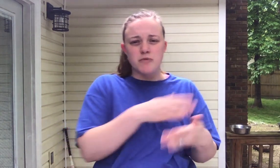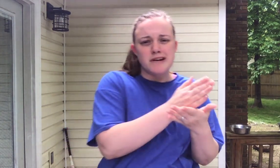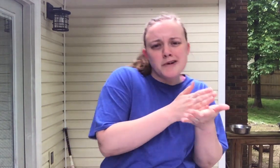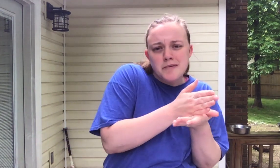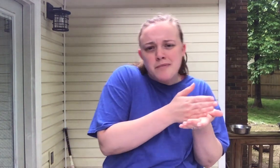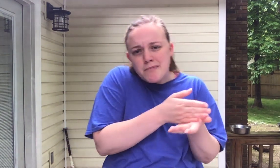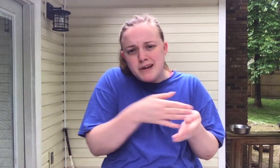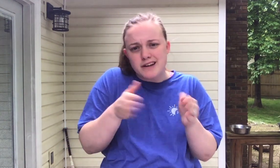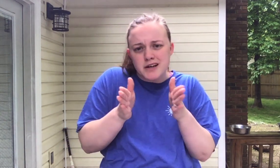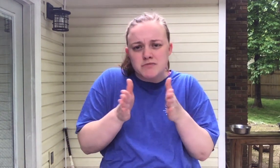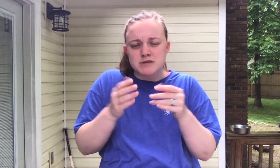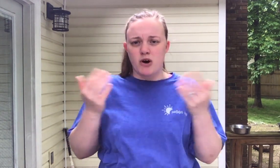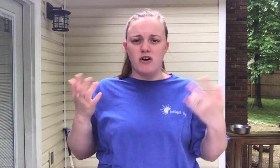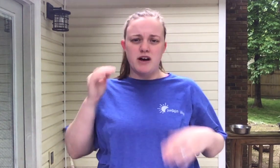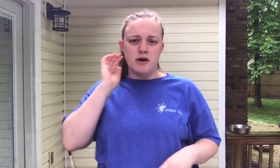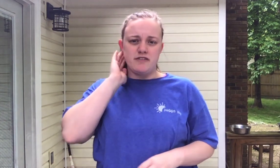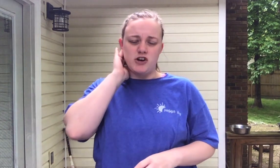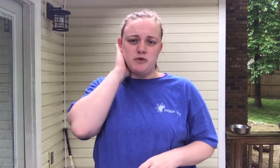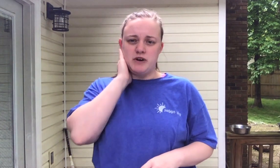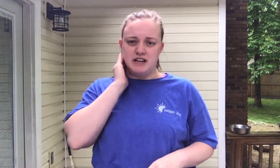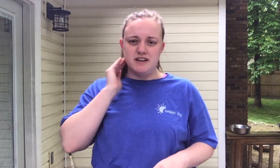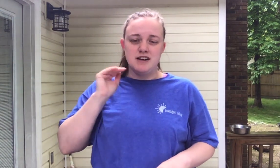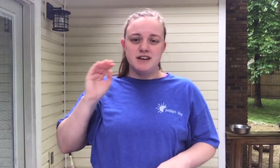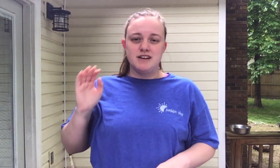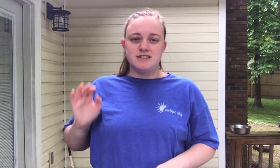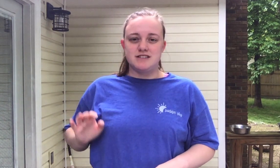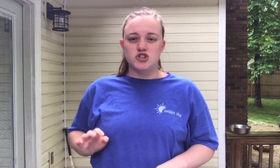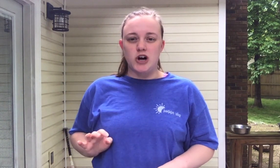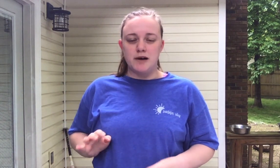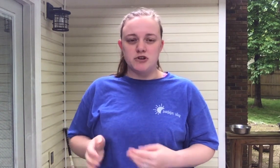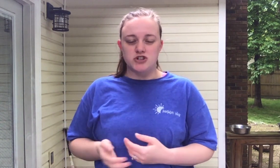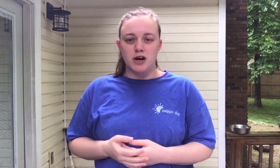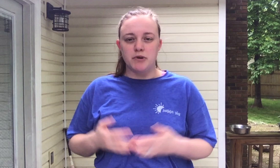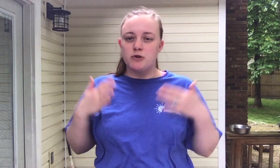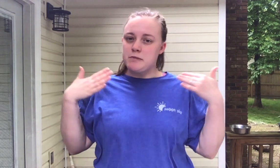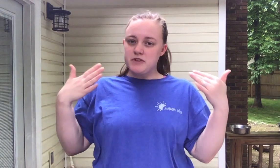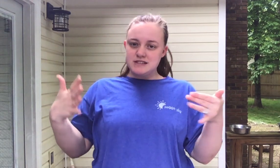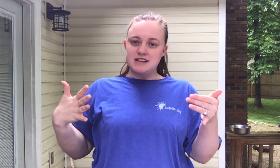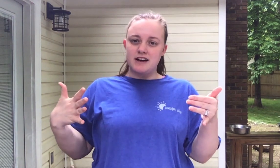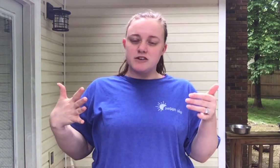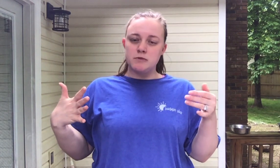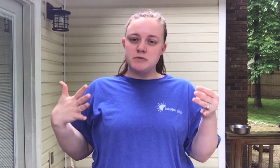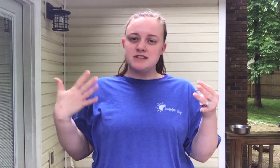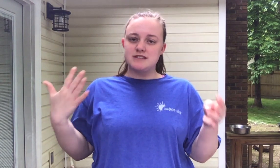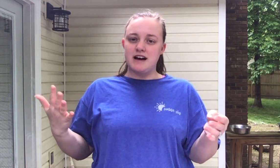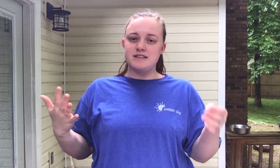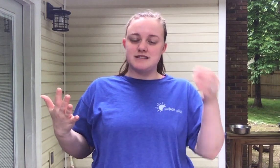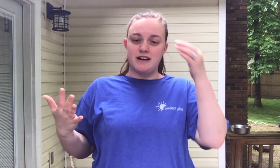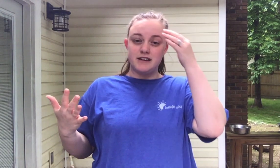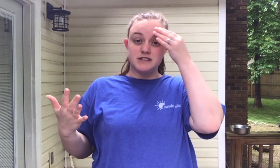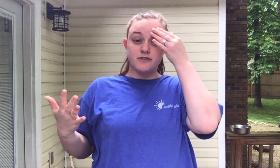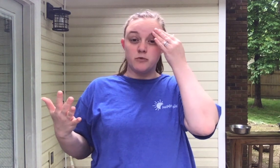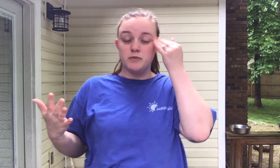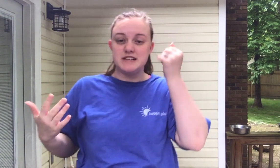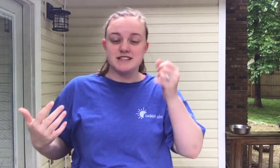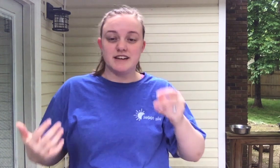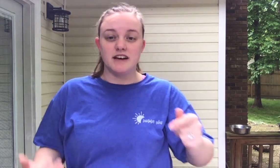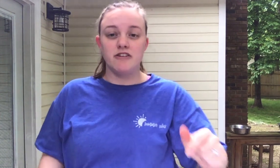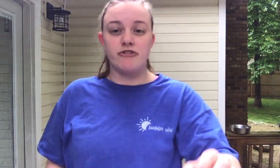to do medium, small, however you want to describe your dog. But you remember the size signs for when we did it for